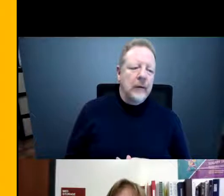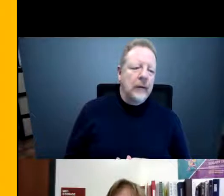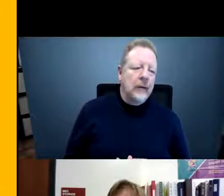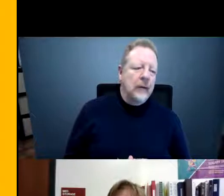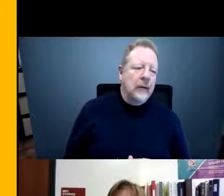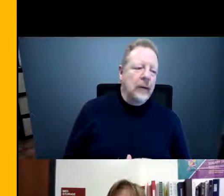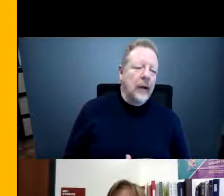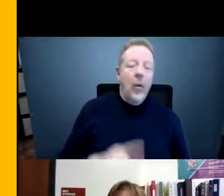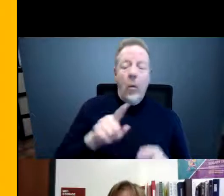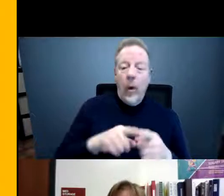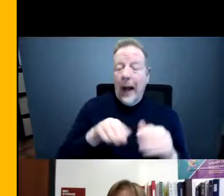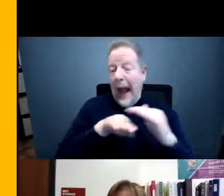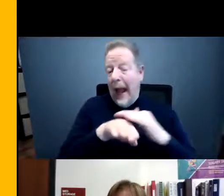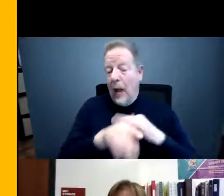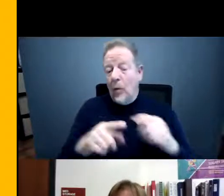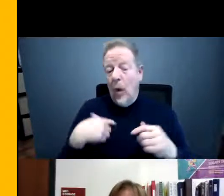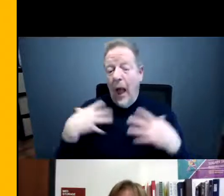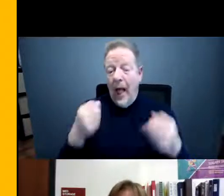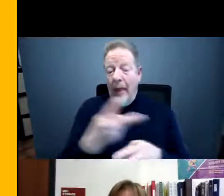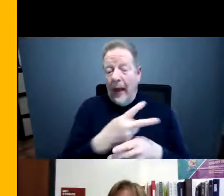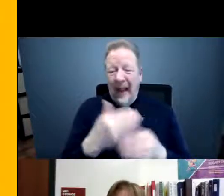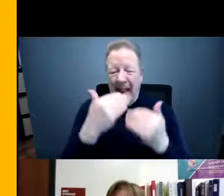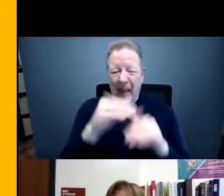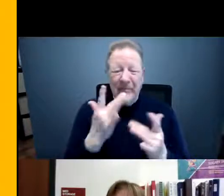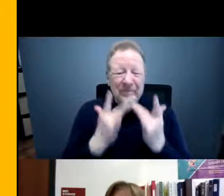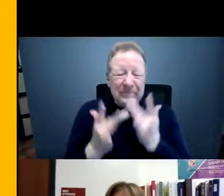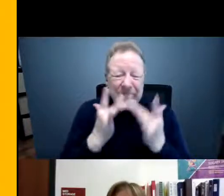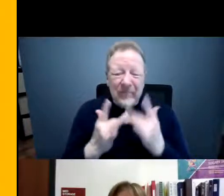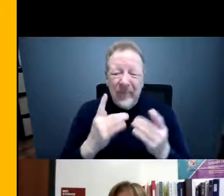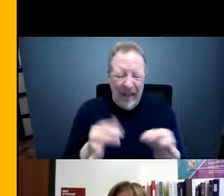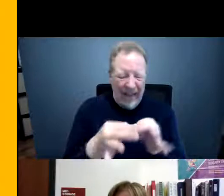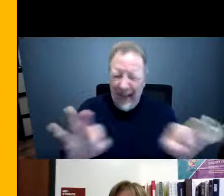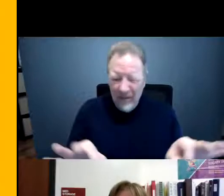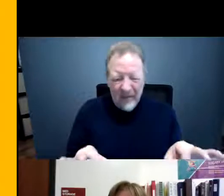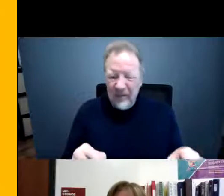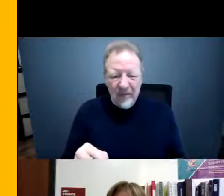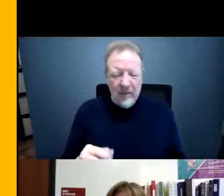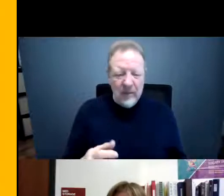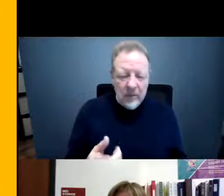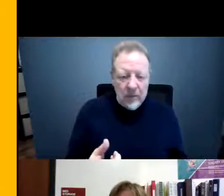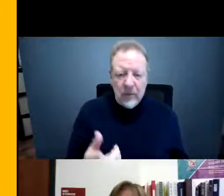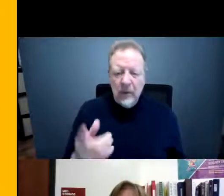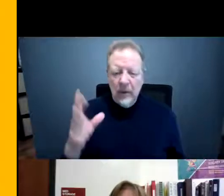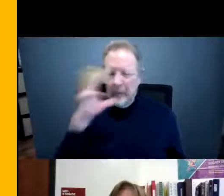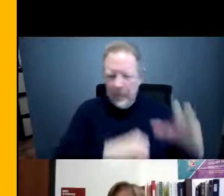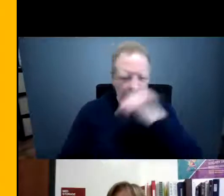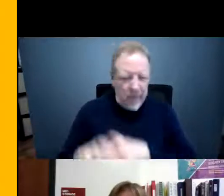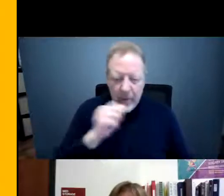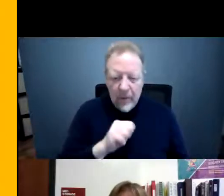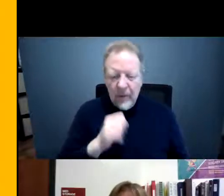And when access to healthcare is limited because of language, people feel not listened to, not included. There is no opportunity for